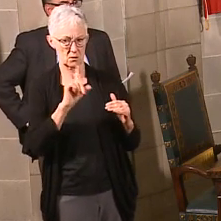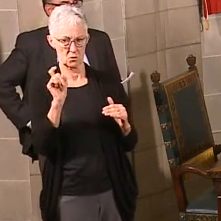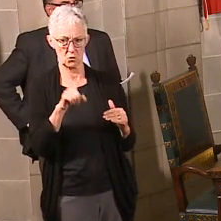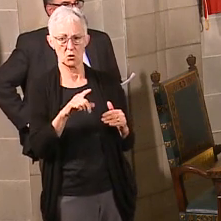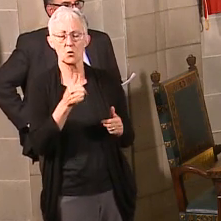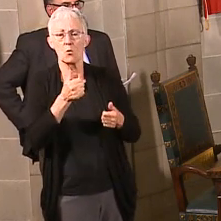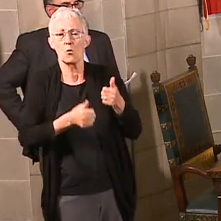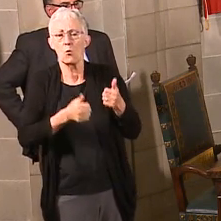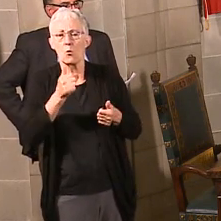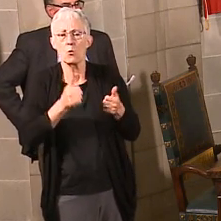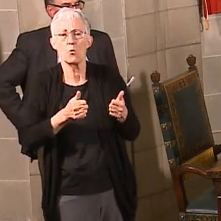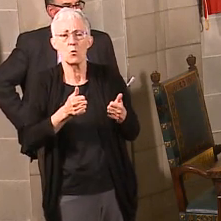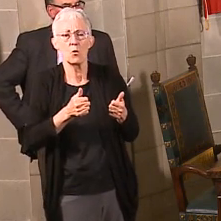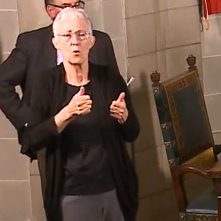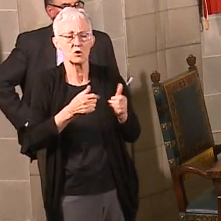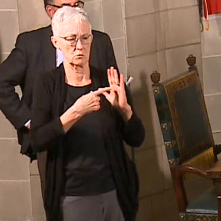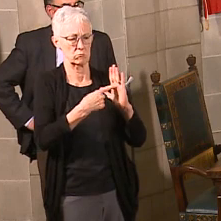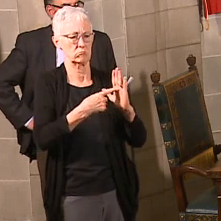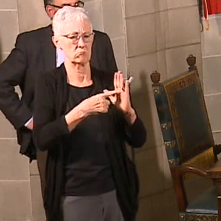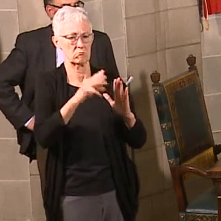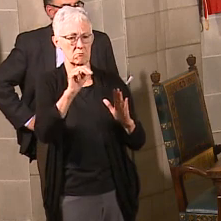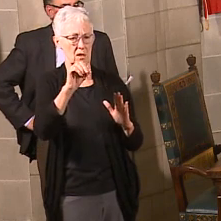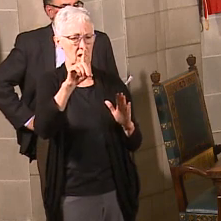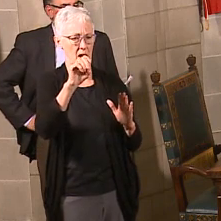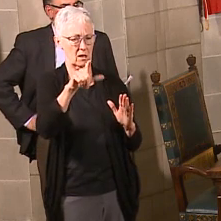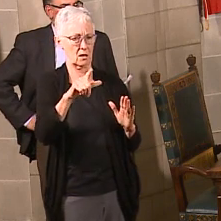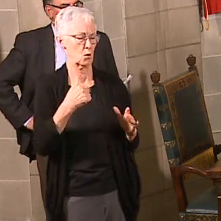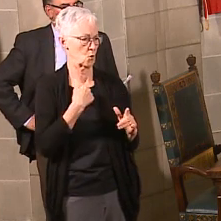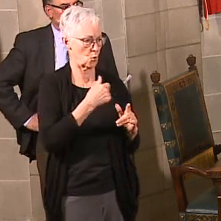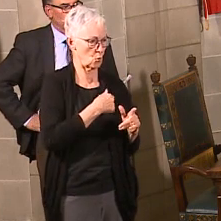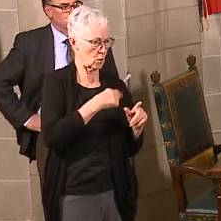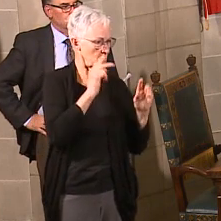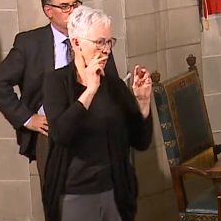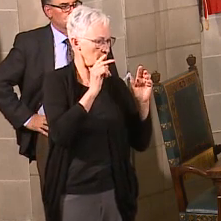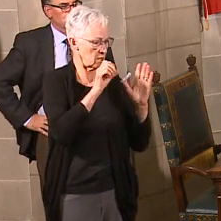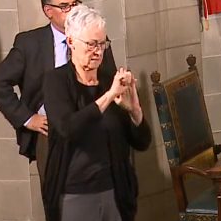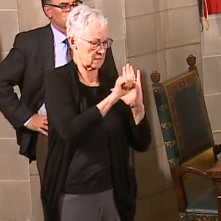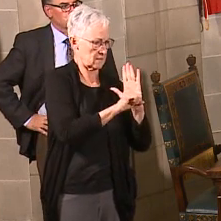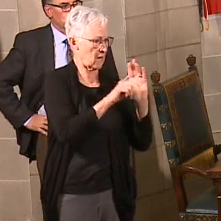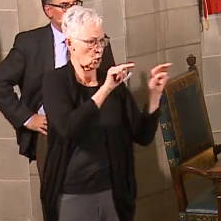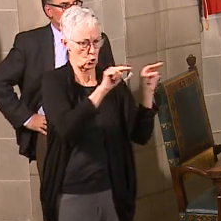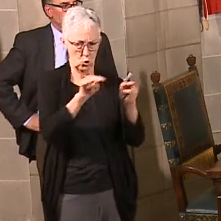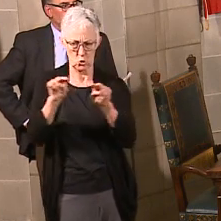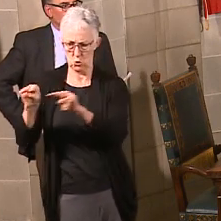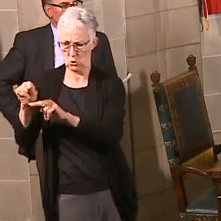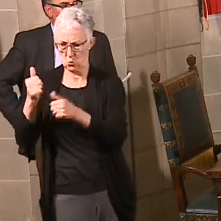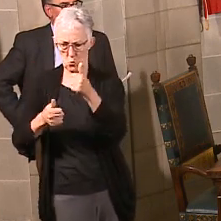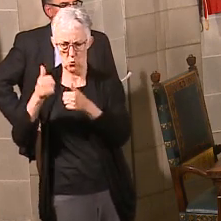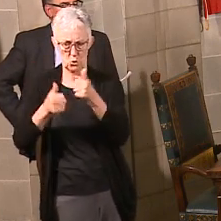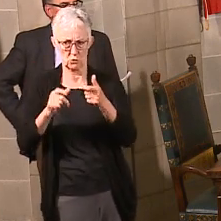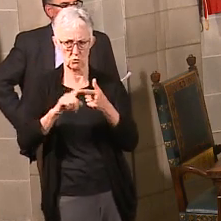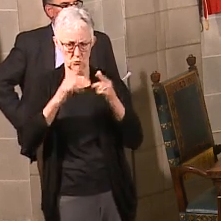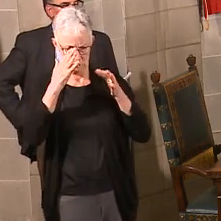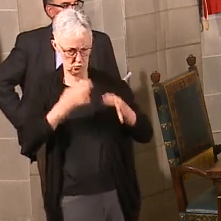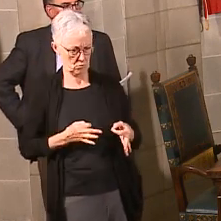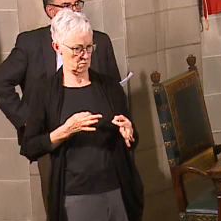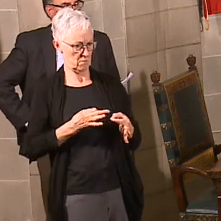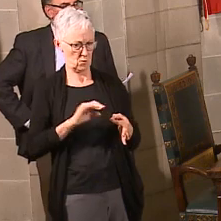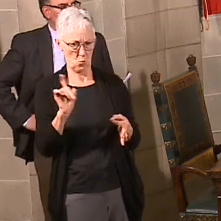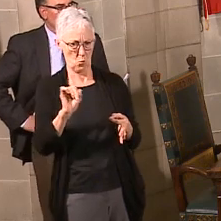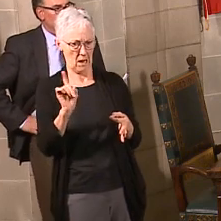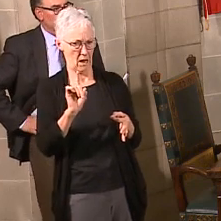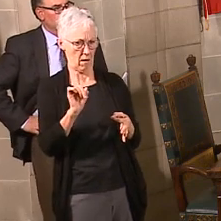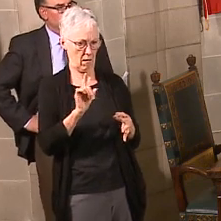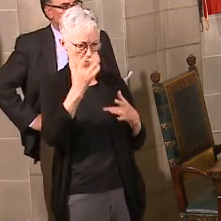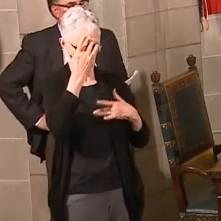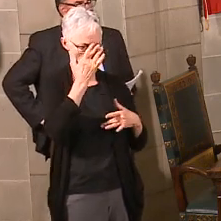data model is the state following right now to track the projected surge slash peak in cases? We look at a variety of things. Again, one of the key things we focus